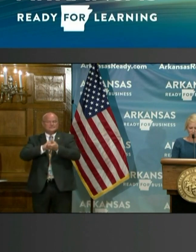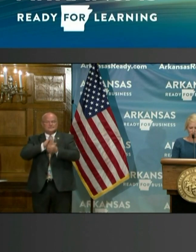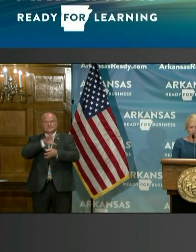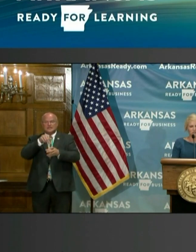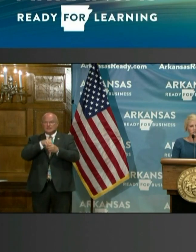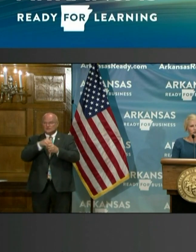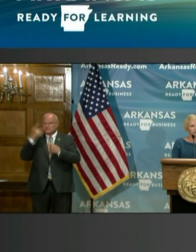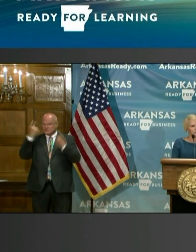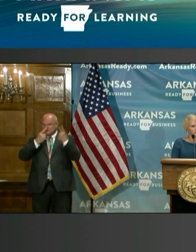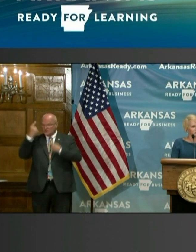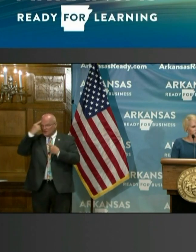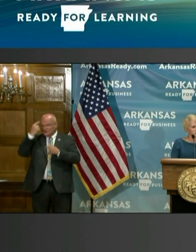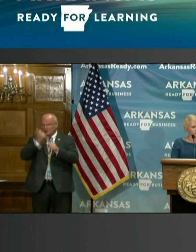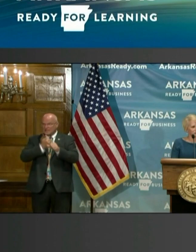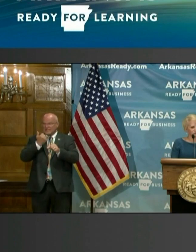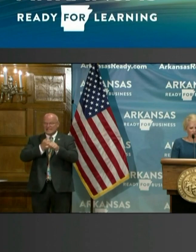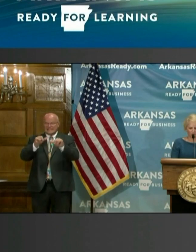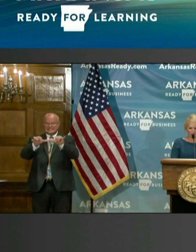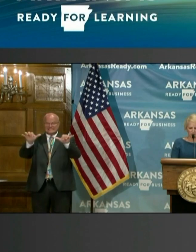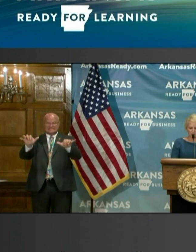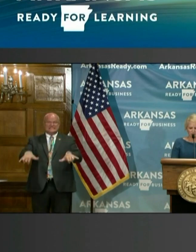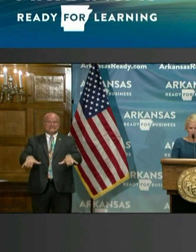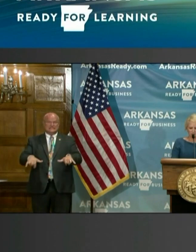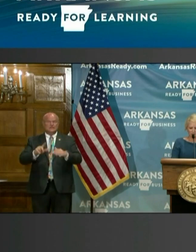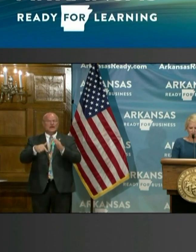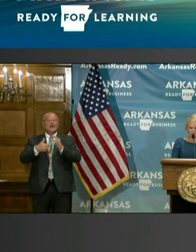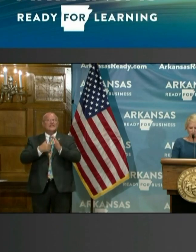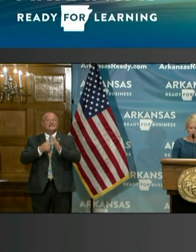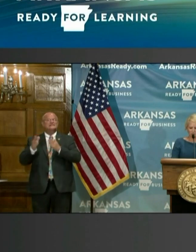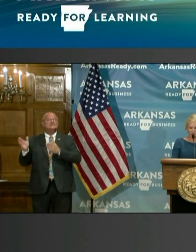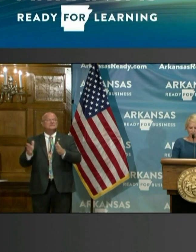includes considerations for each system, and this is